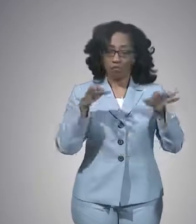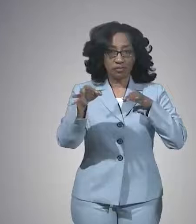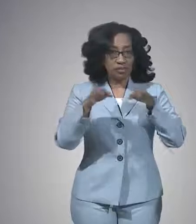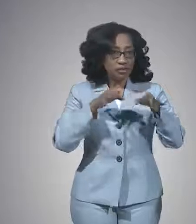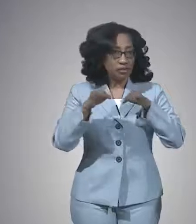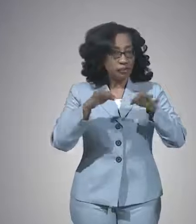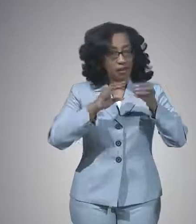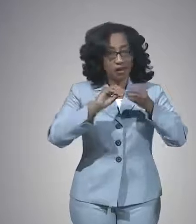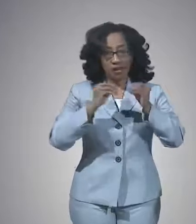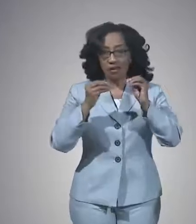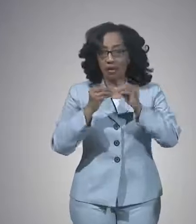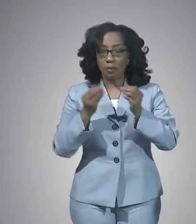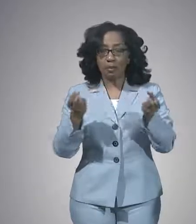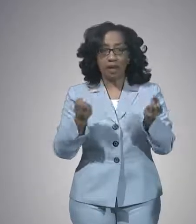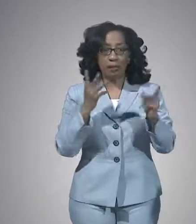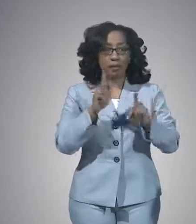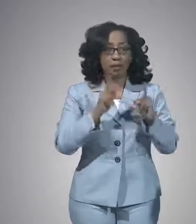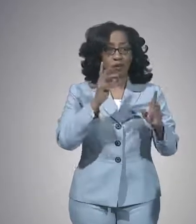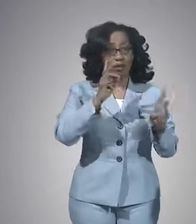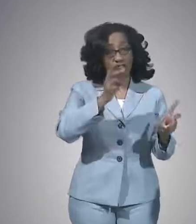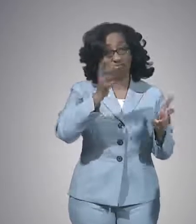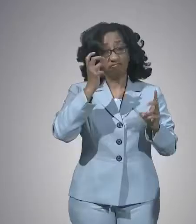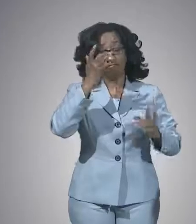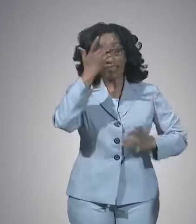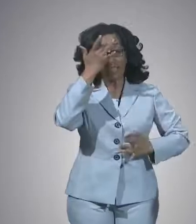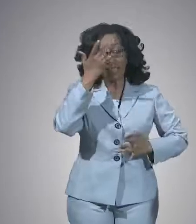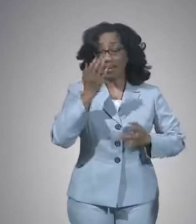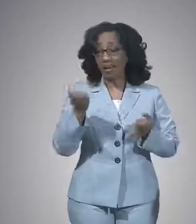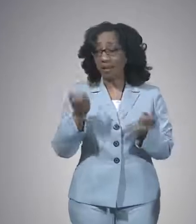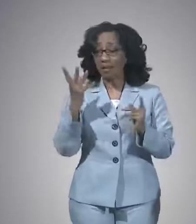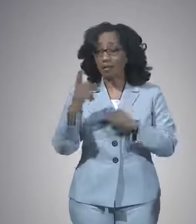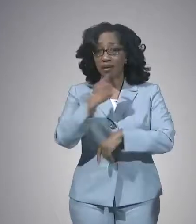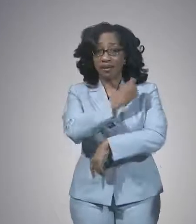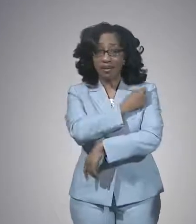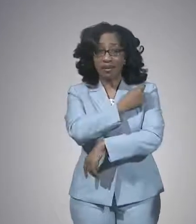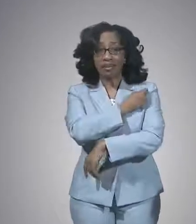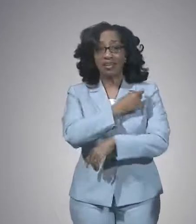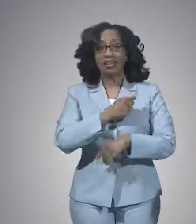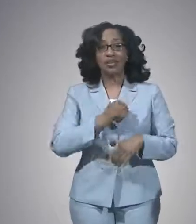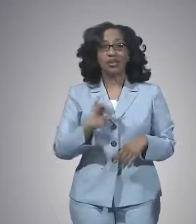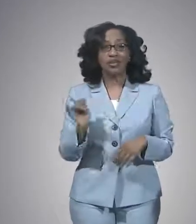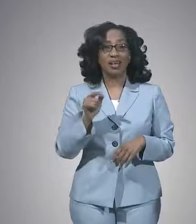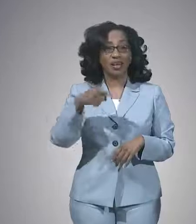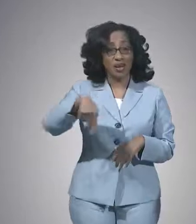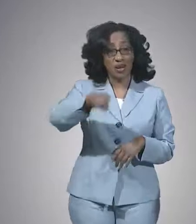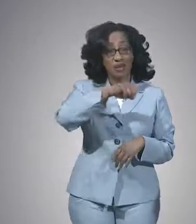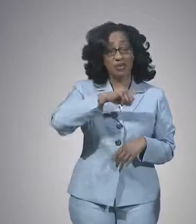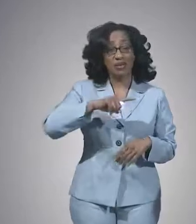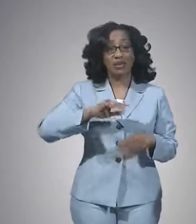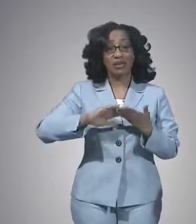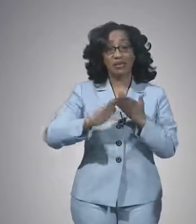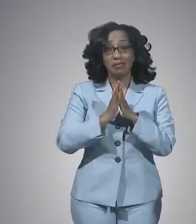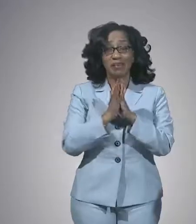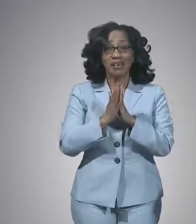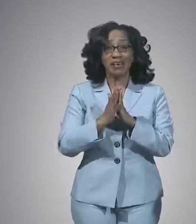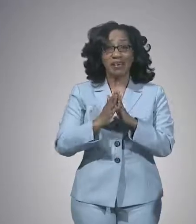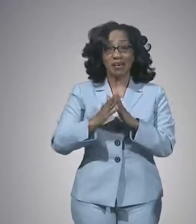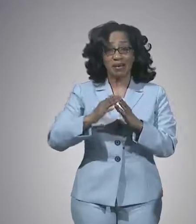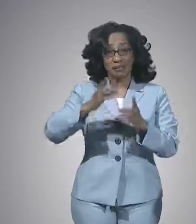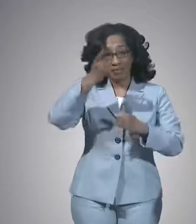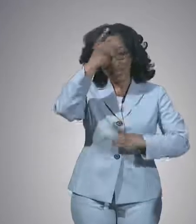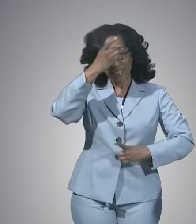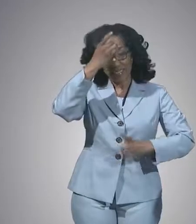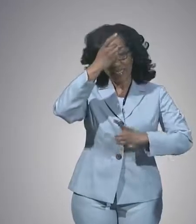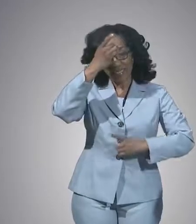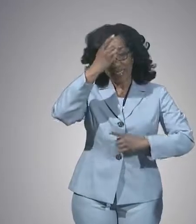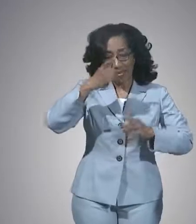numbers. So I like to tell some groups that they've become junior epidemiologists. So all the junior epidemiologists out in